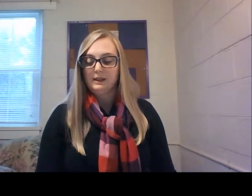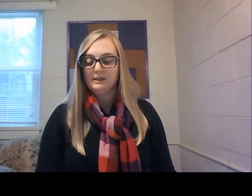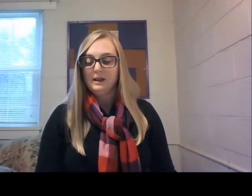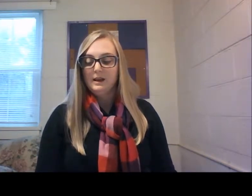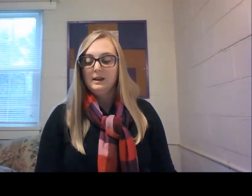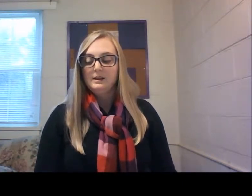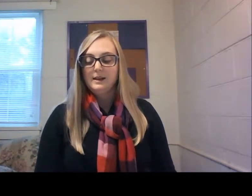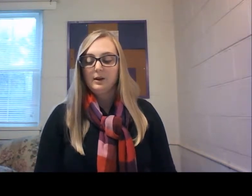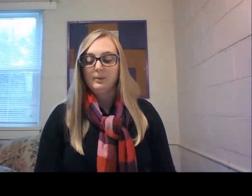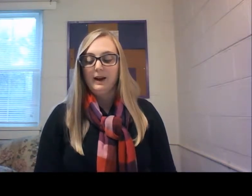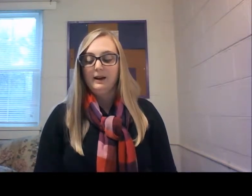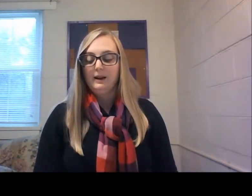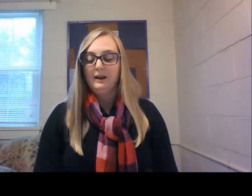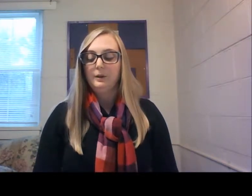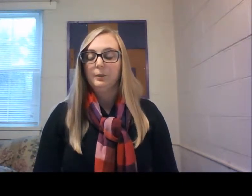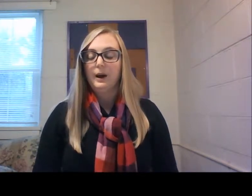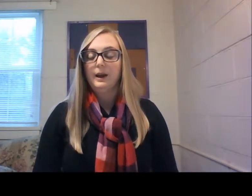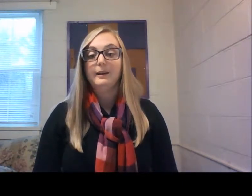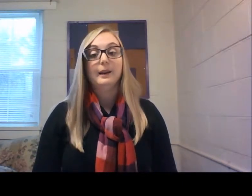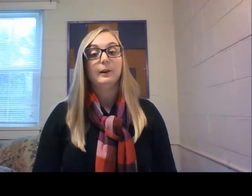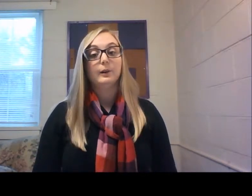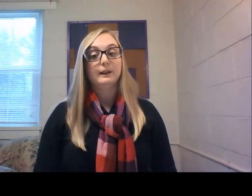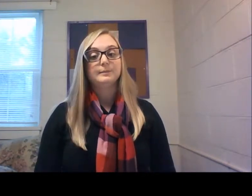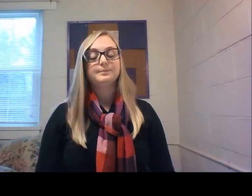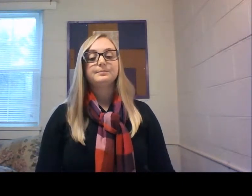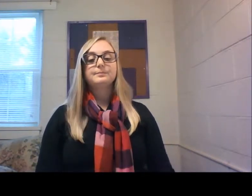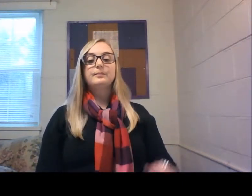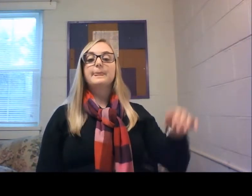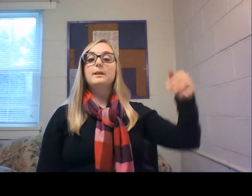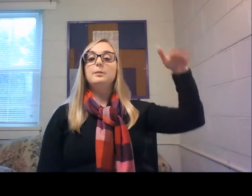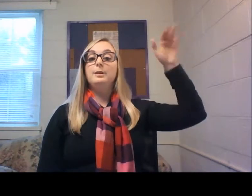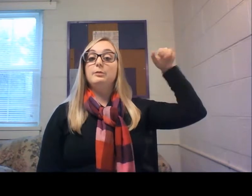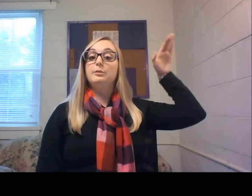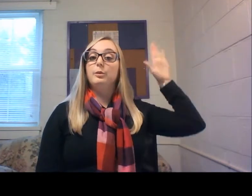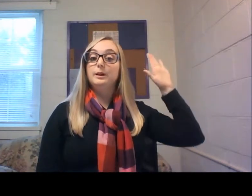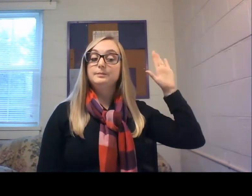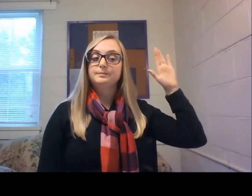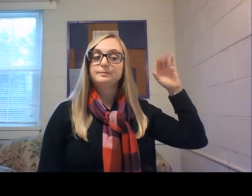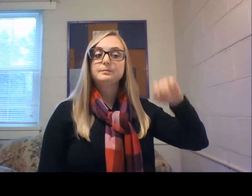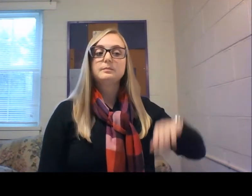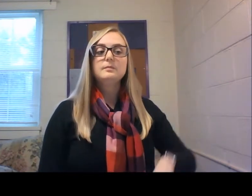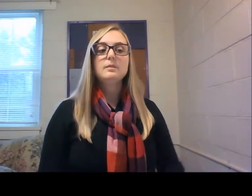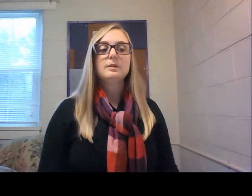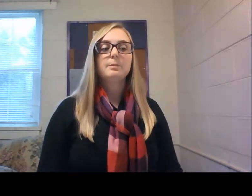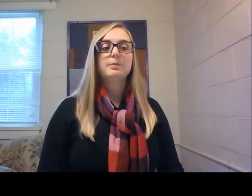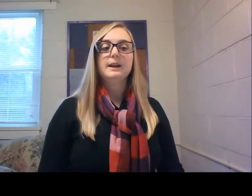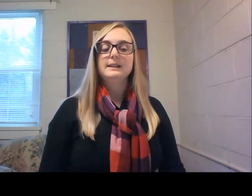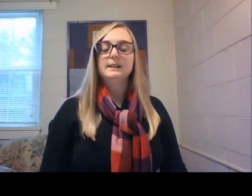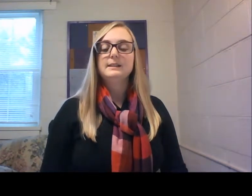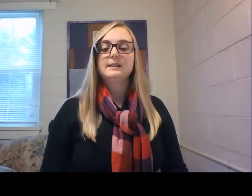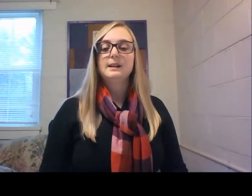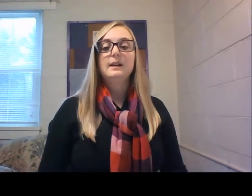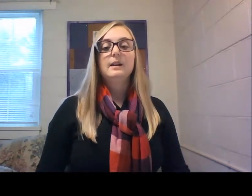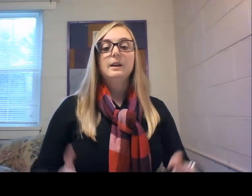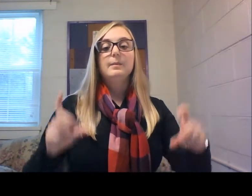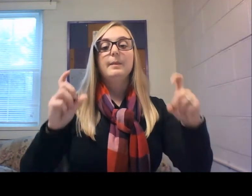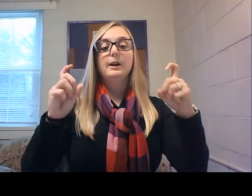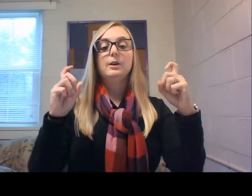trees decorated in red and green. Before. Presents. Make hooks